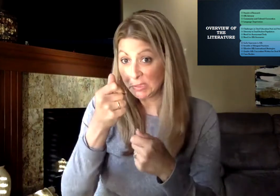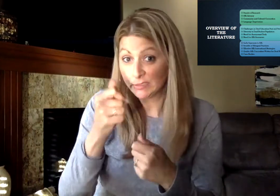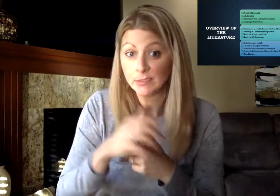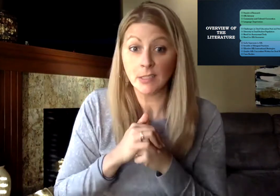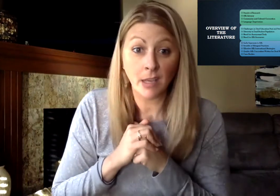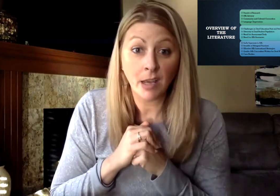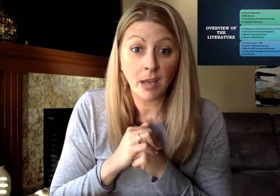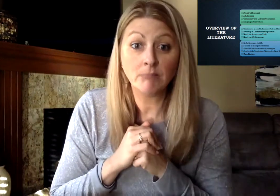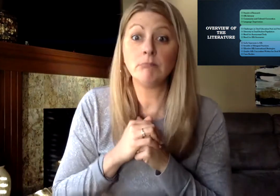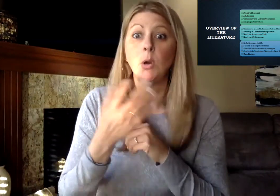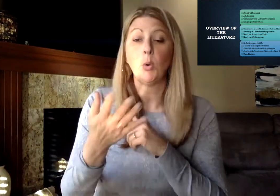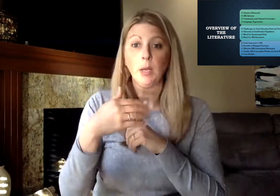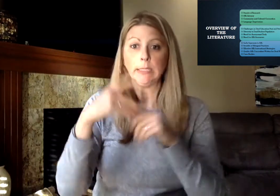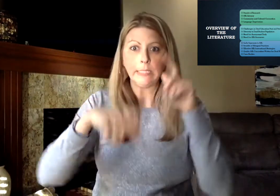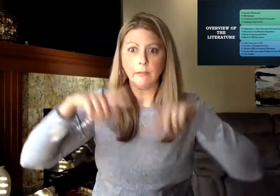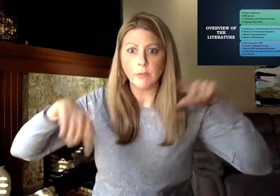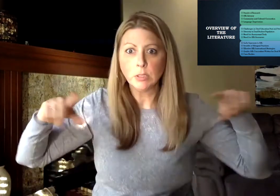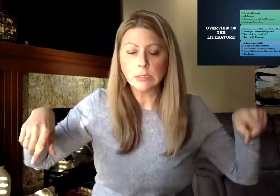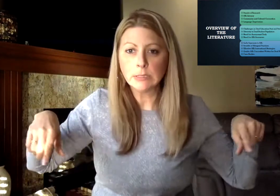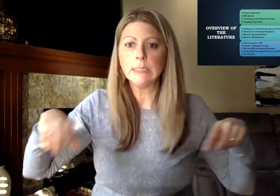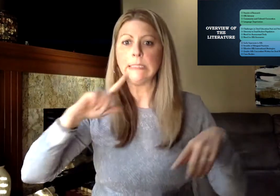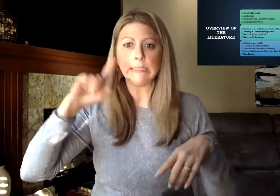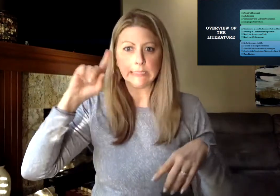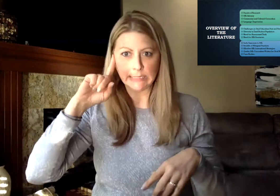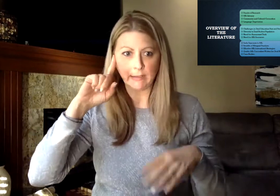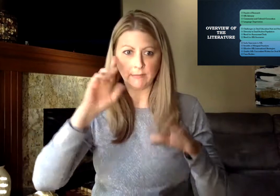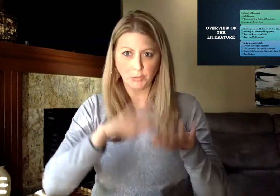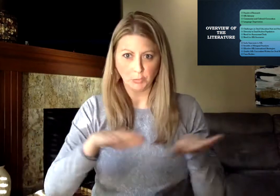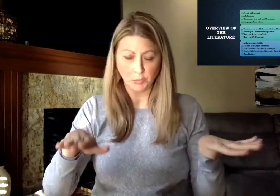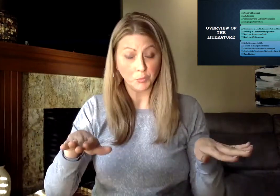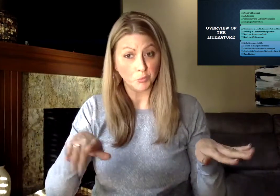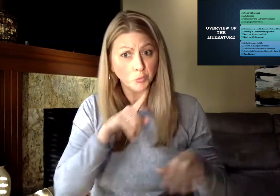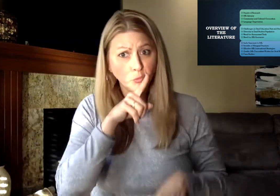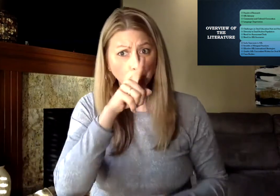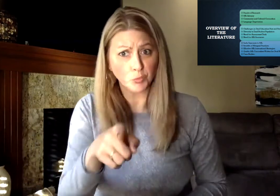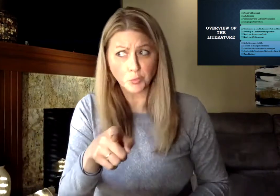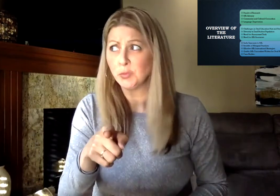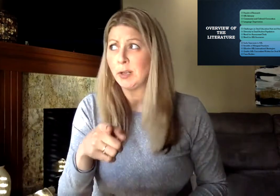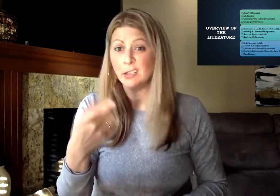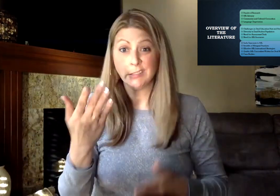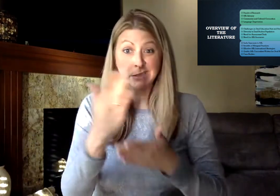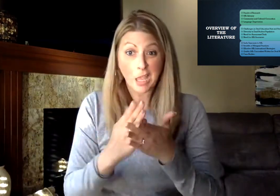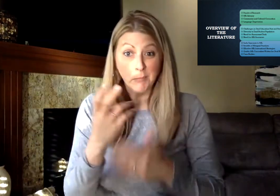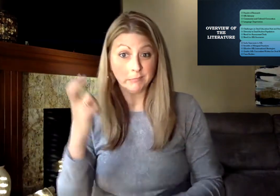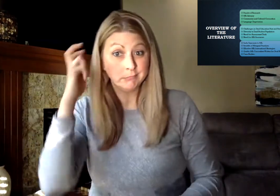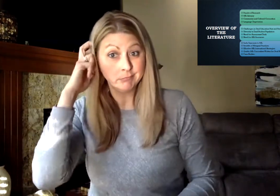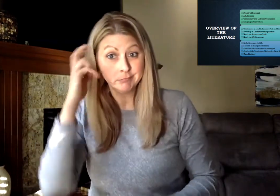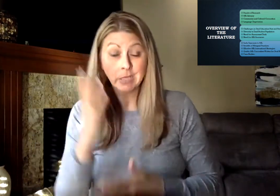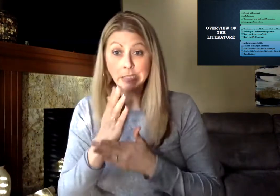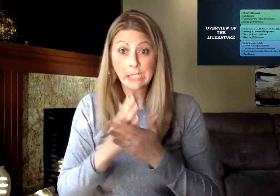that was interesting. The diversity of deaf children, that was very true. You know, some have